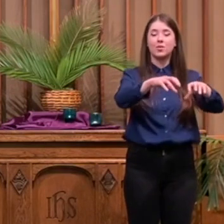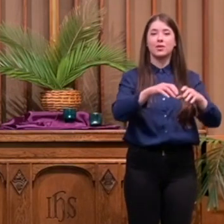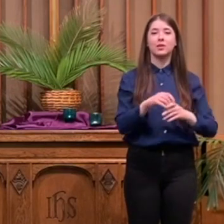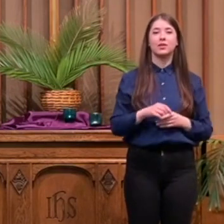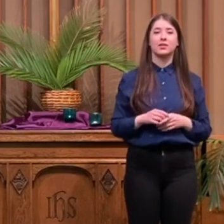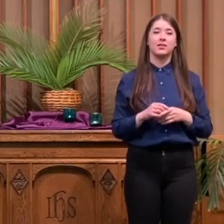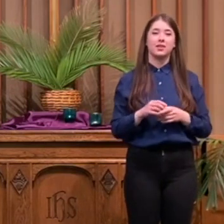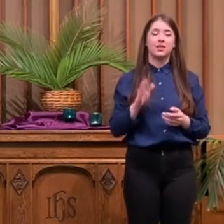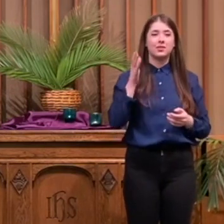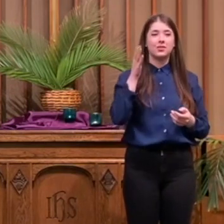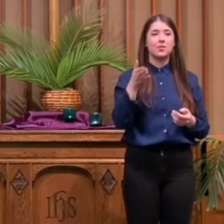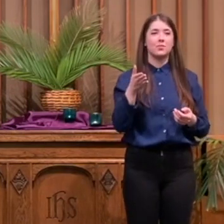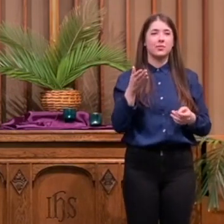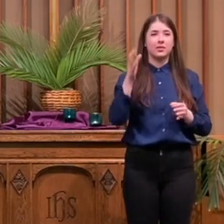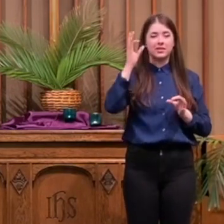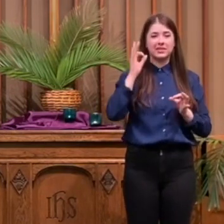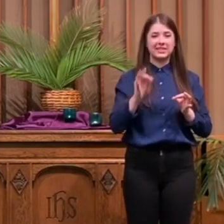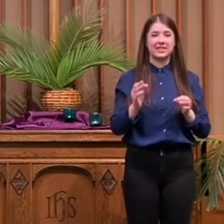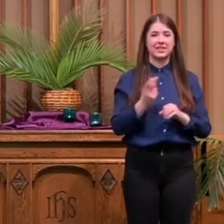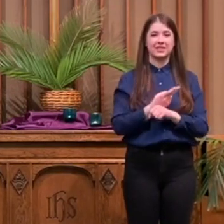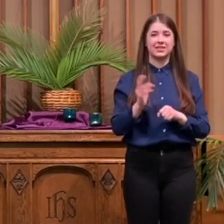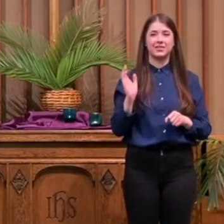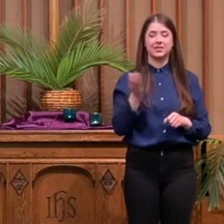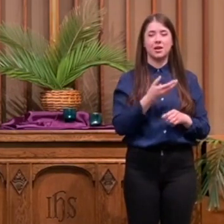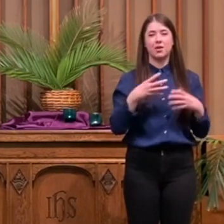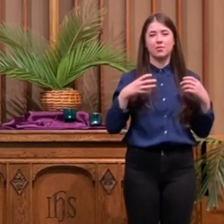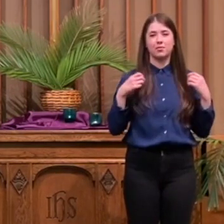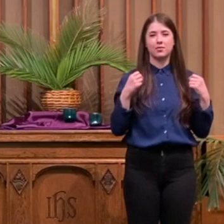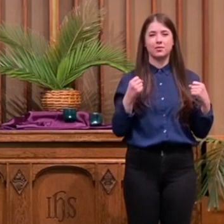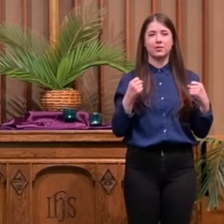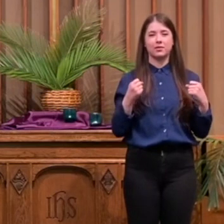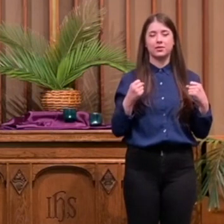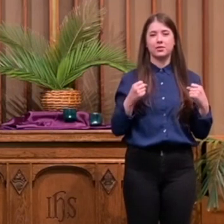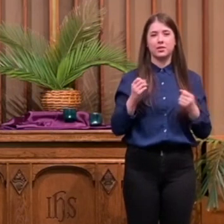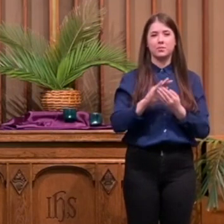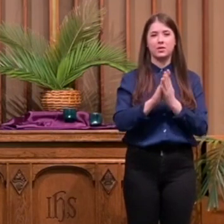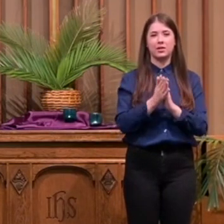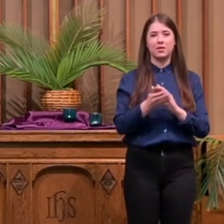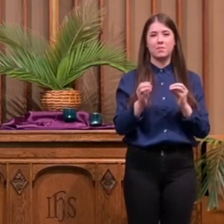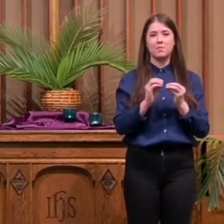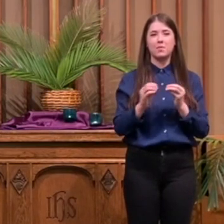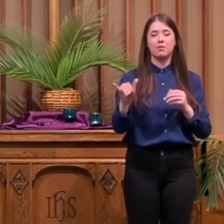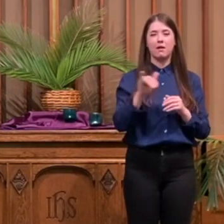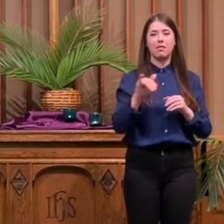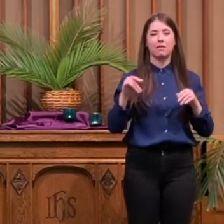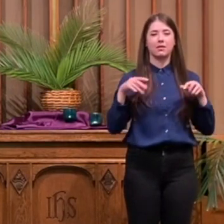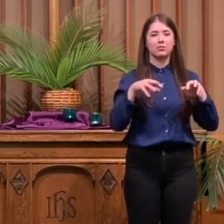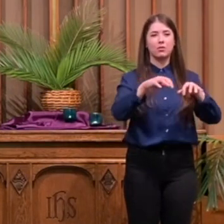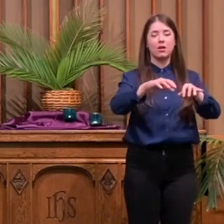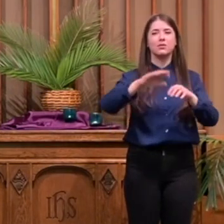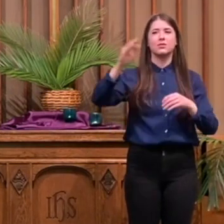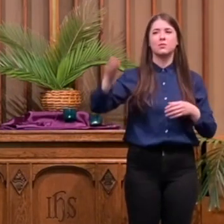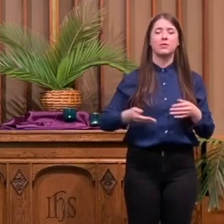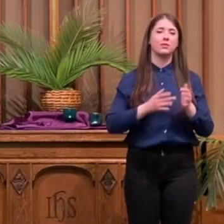seek to draw on our own courage and be more like the crowds who welcomed Jesus